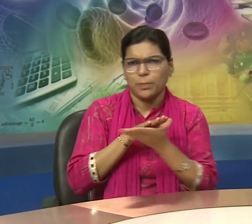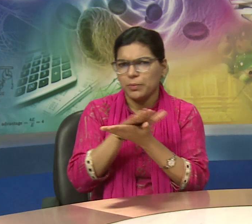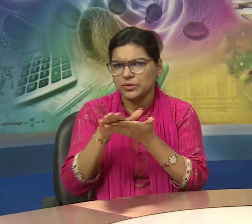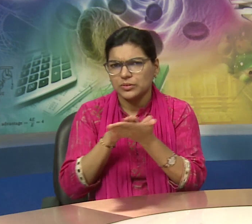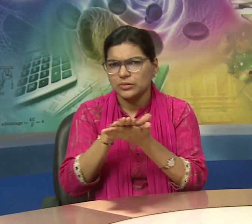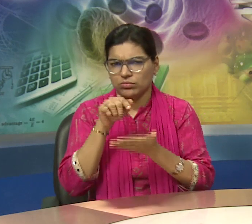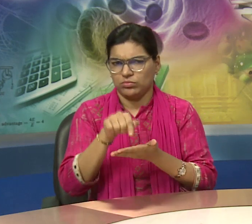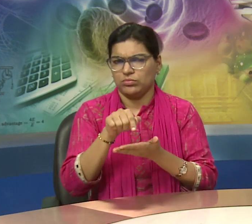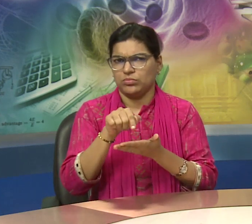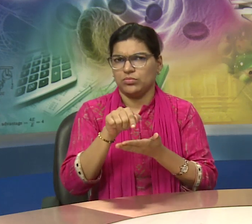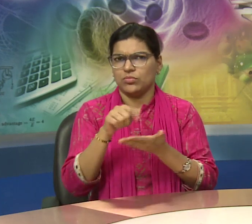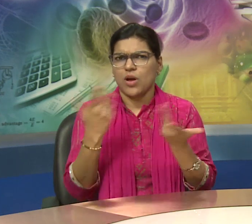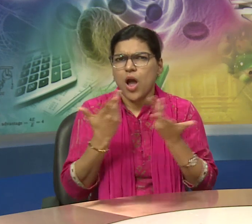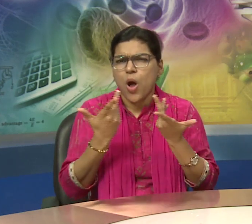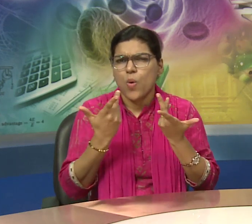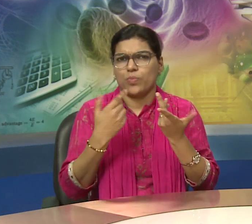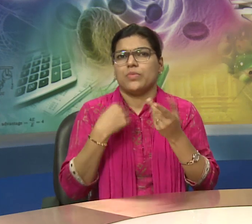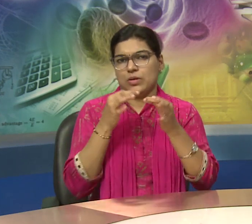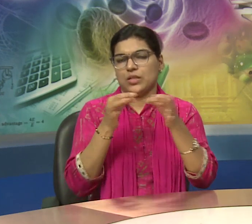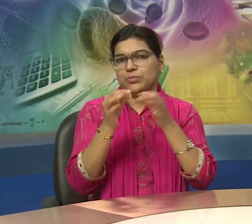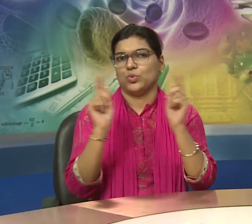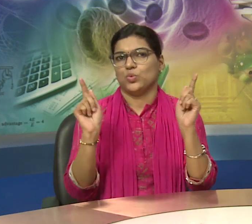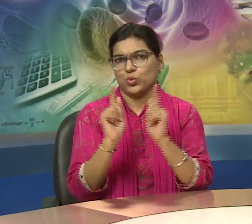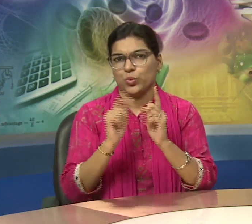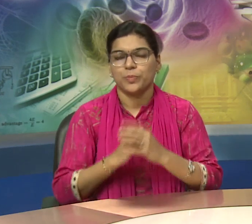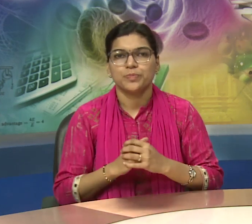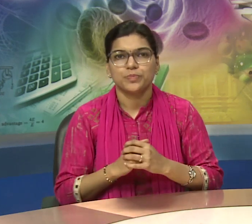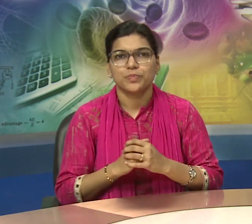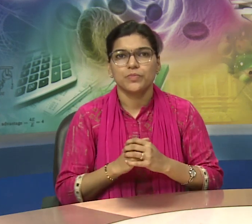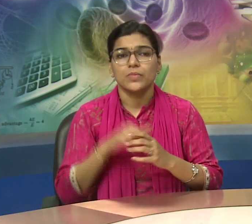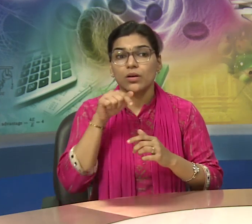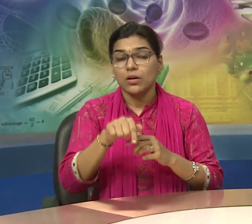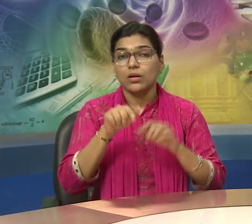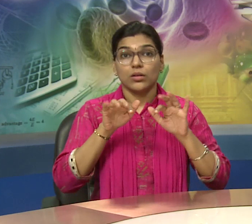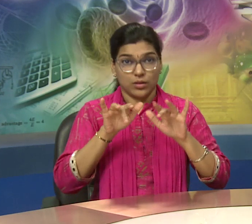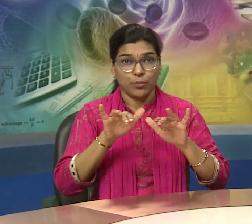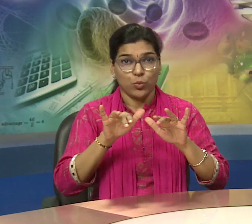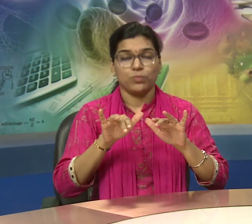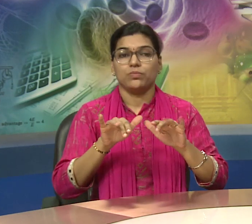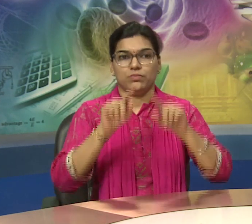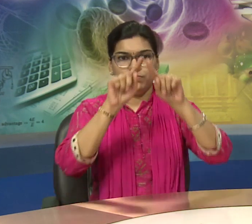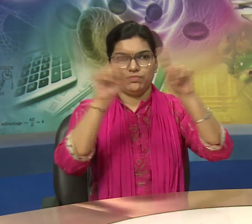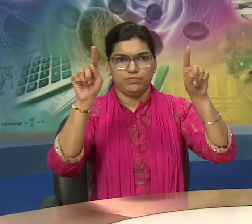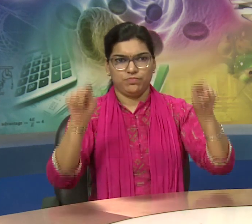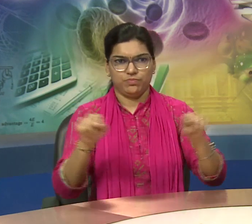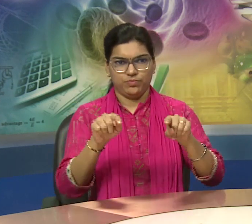You all may be thinking, what is the difference between computer science and data